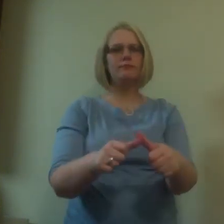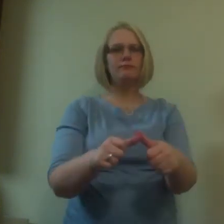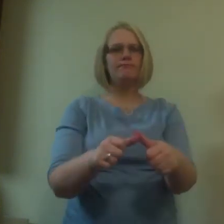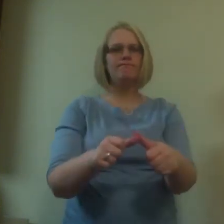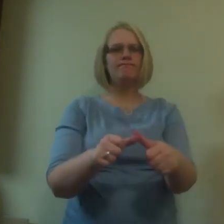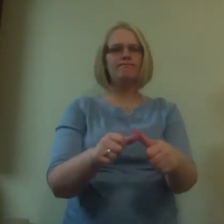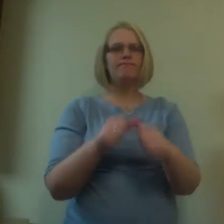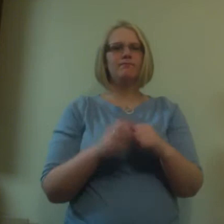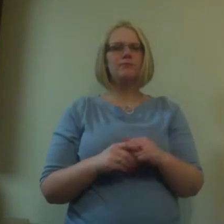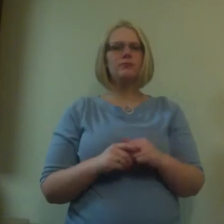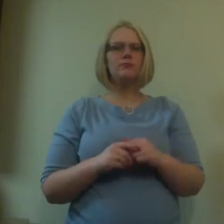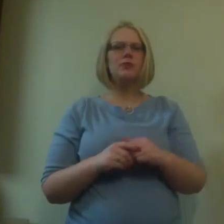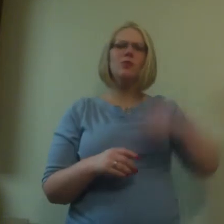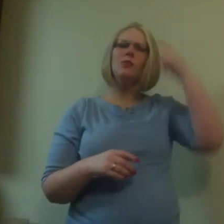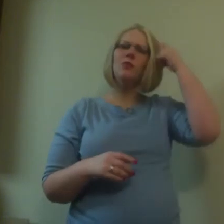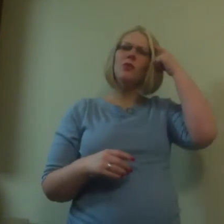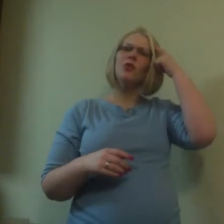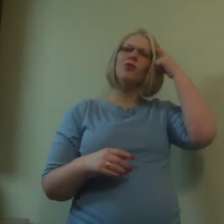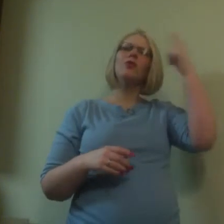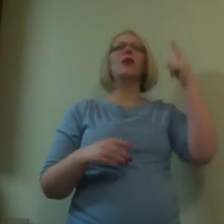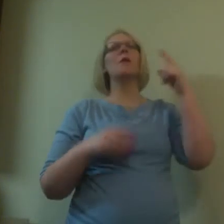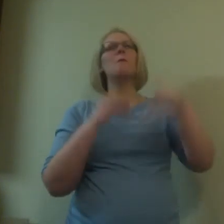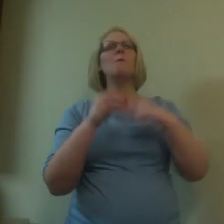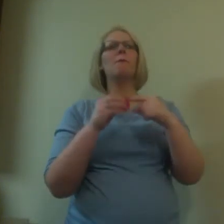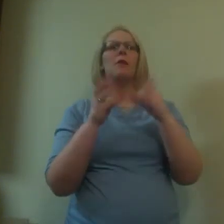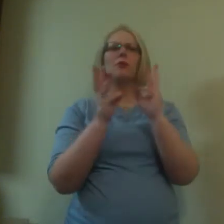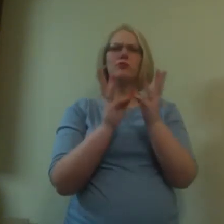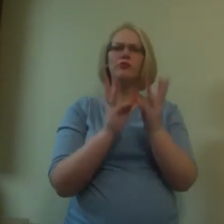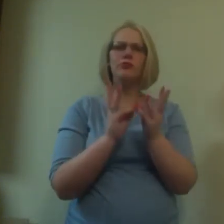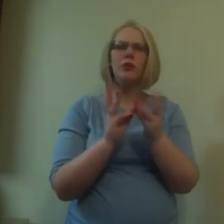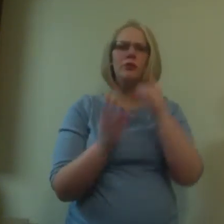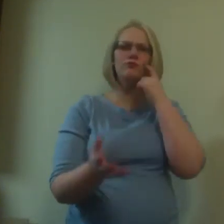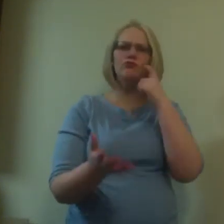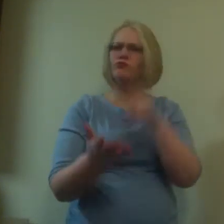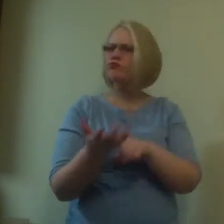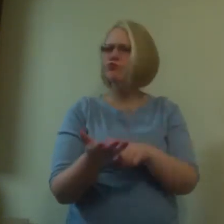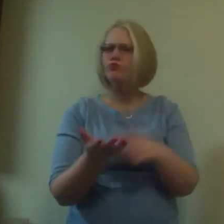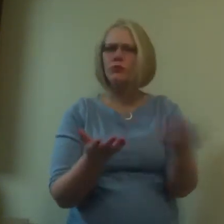about weather, what are some of the signs of weather that we see?